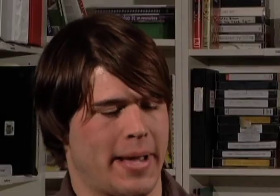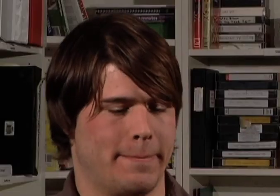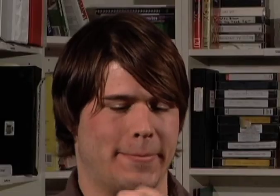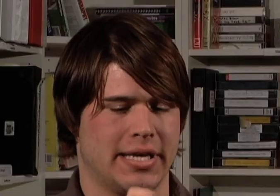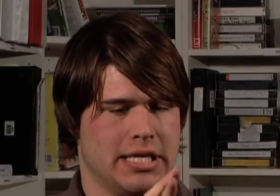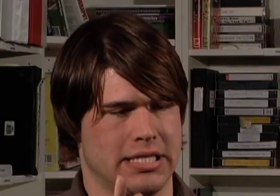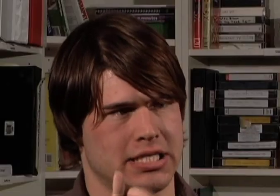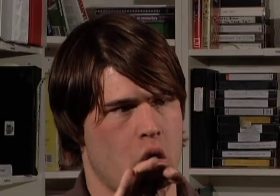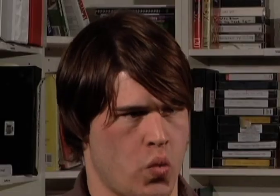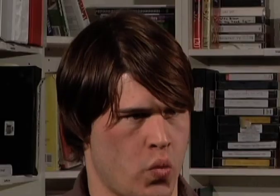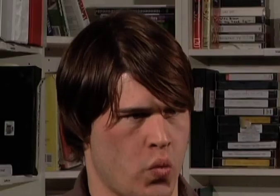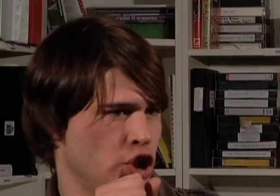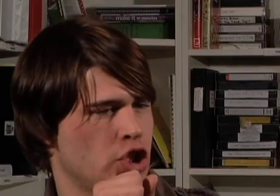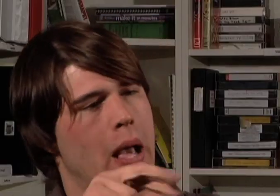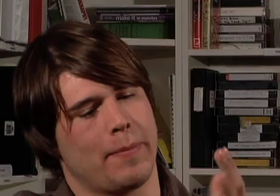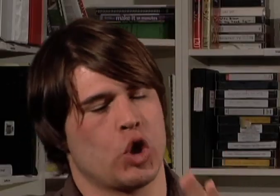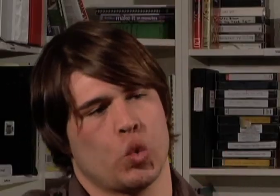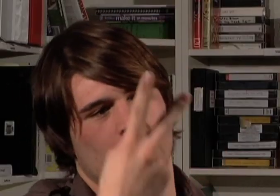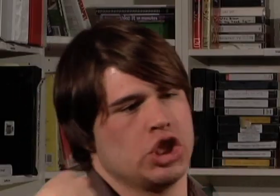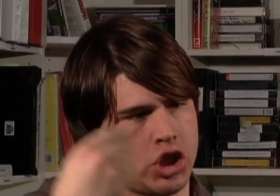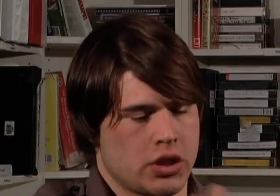My name is Mariko. I have Usher syndrome,